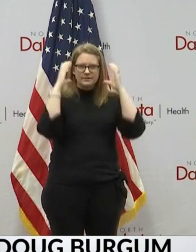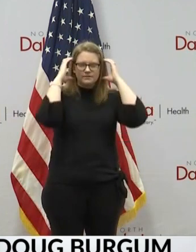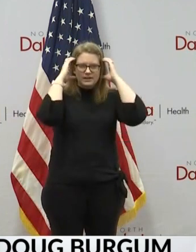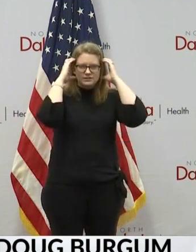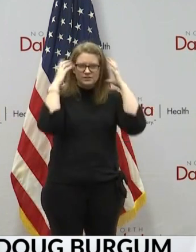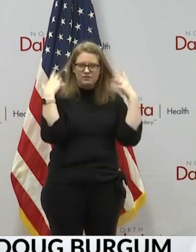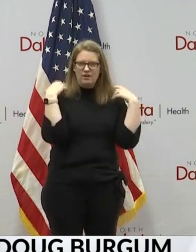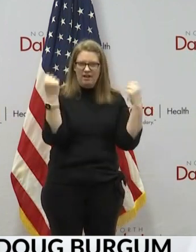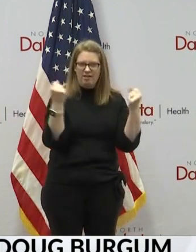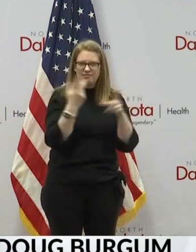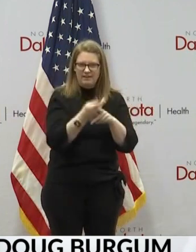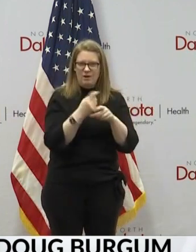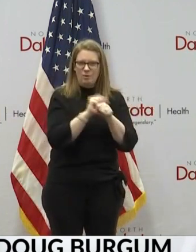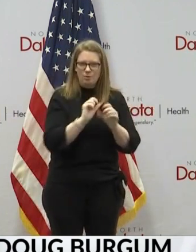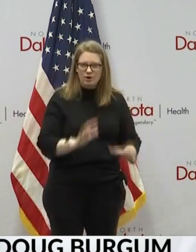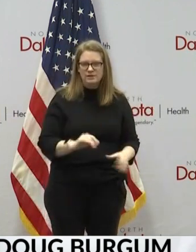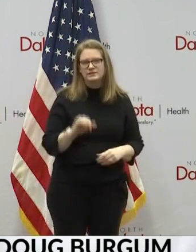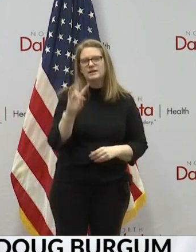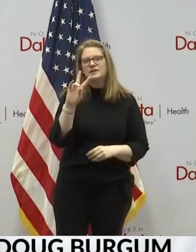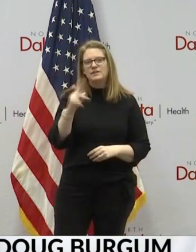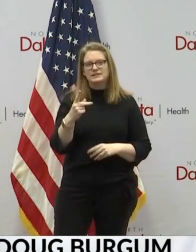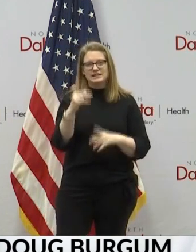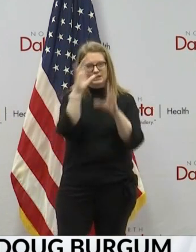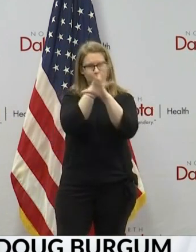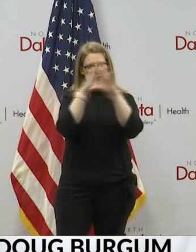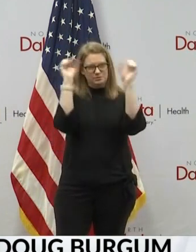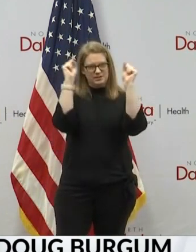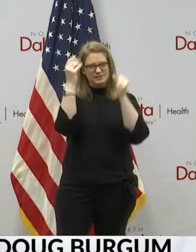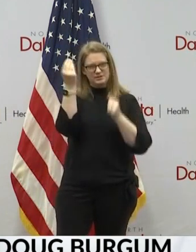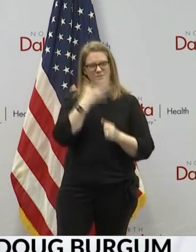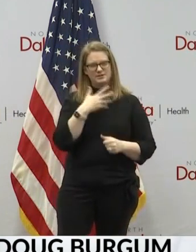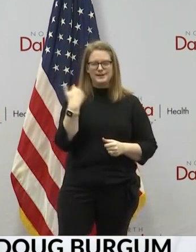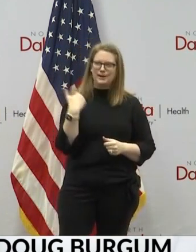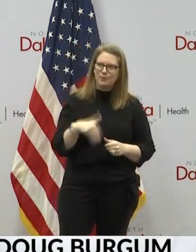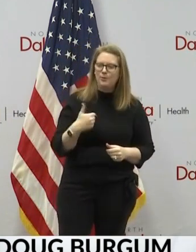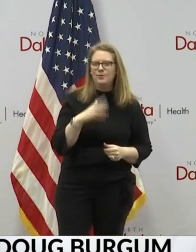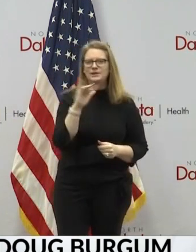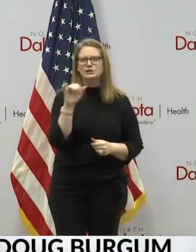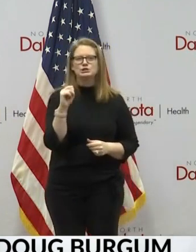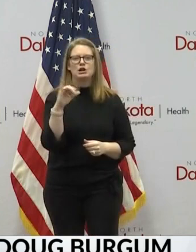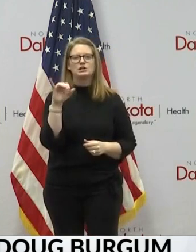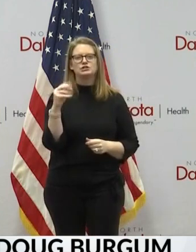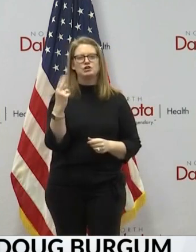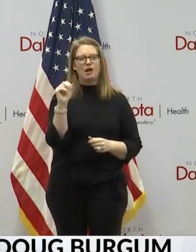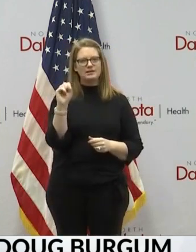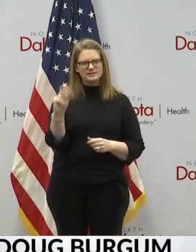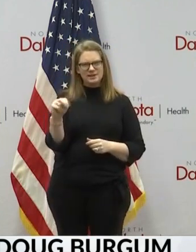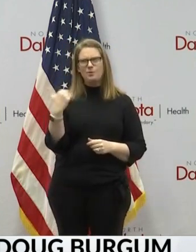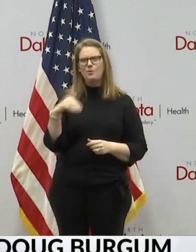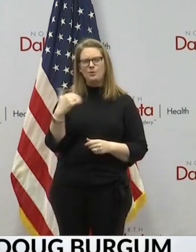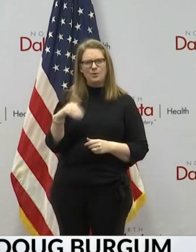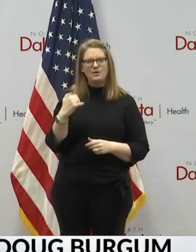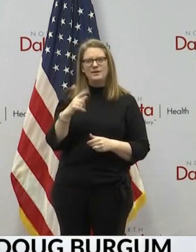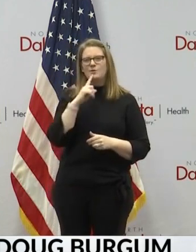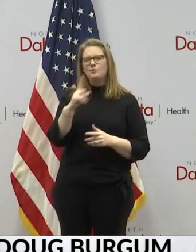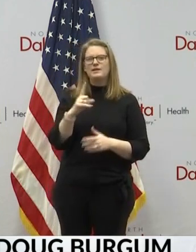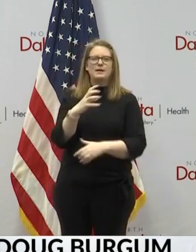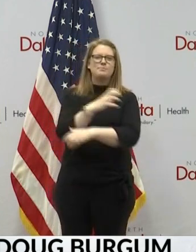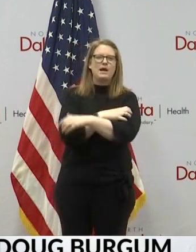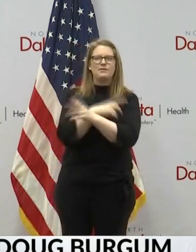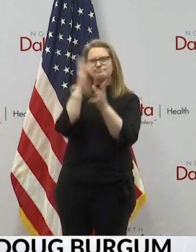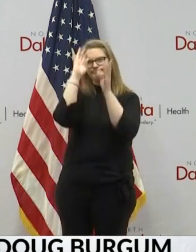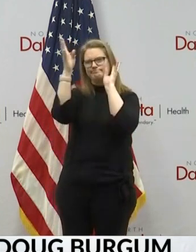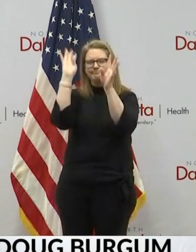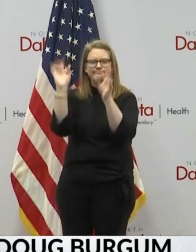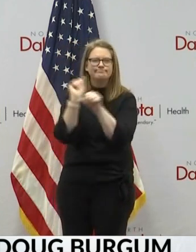community. Valley City Superintendent Josh Johnson shared with us this has been a remarkable example of the power of creativity, ingenuity,